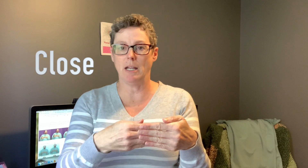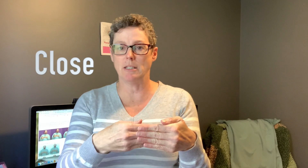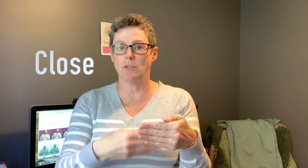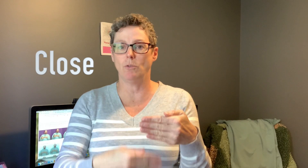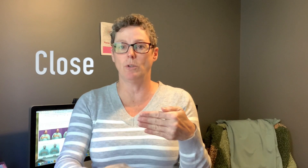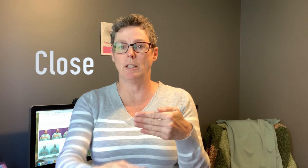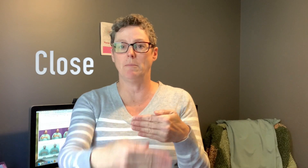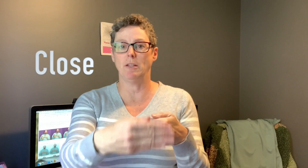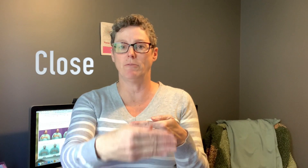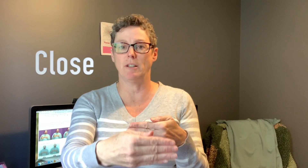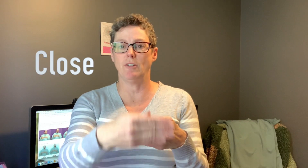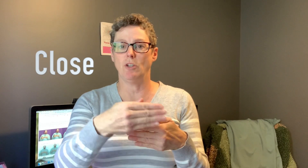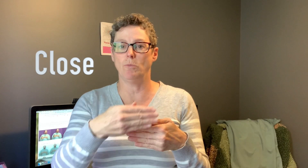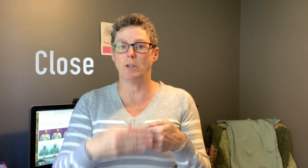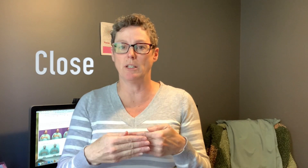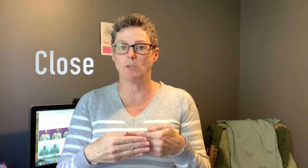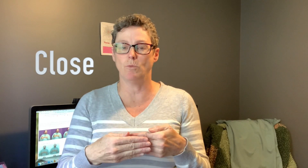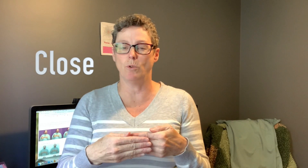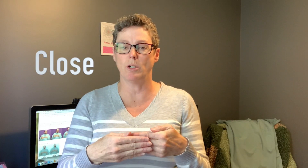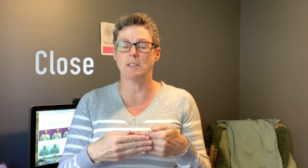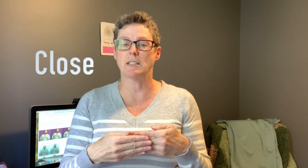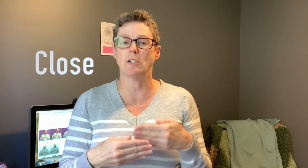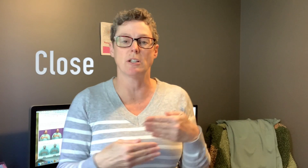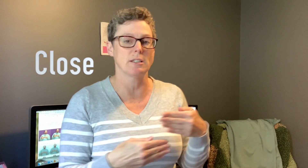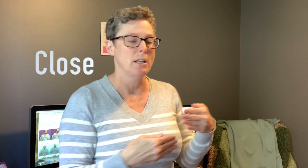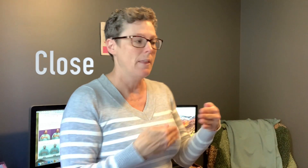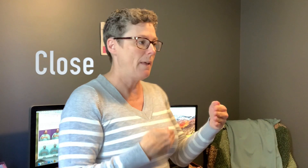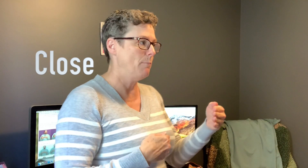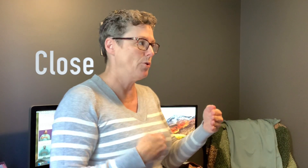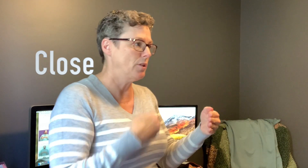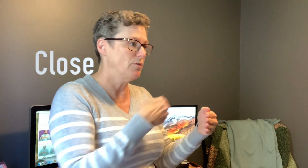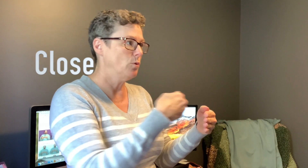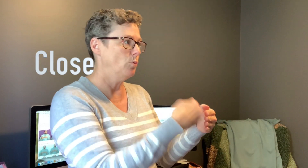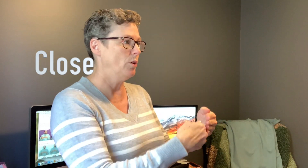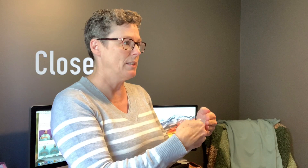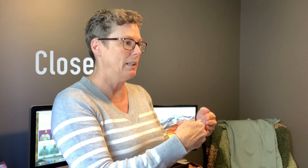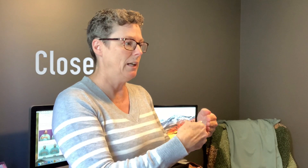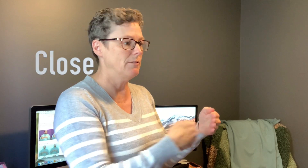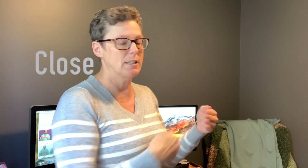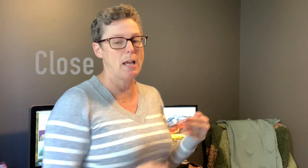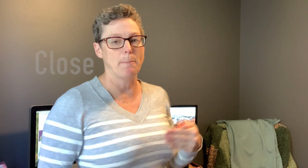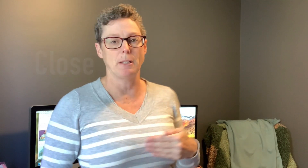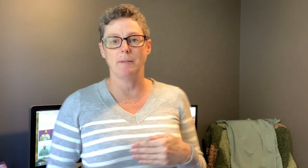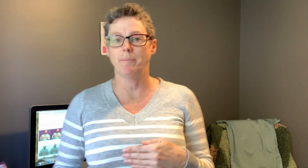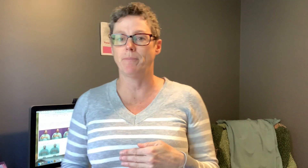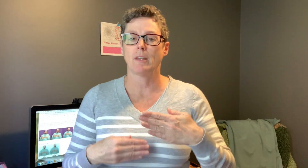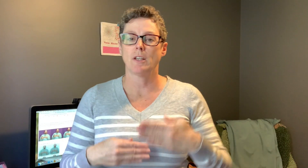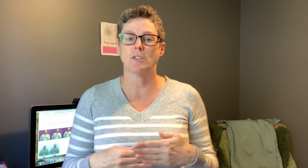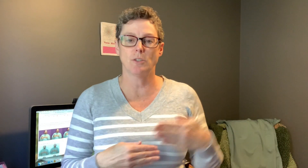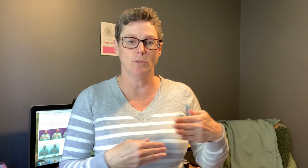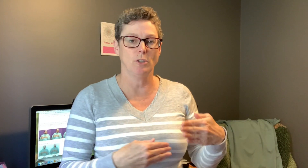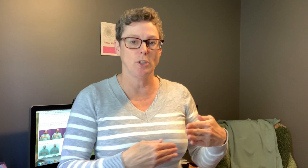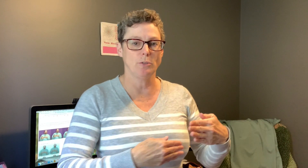it or it can be in front of it, and you bring it towards, as long as that motion of towards the left is happening. So close